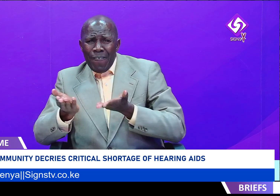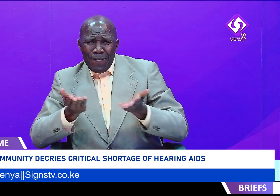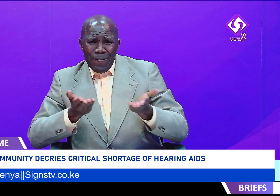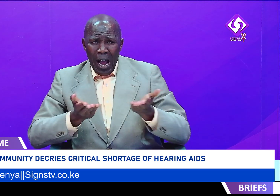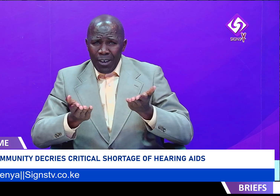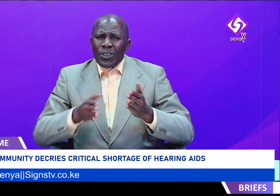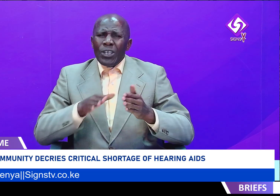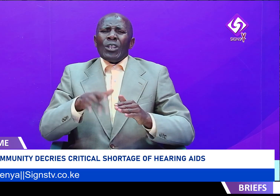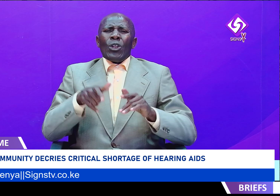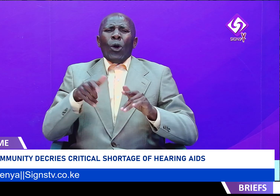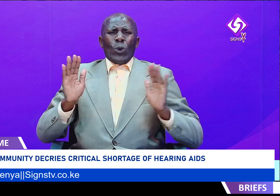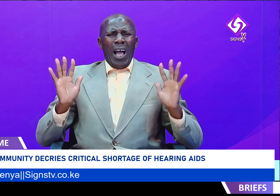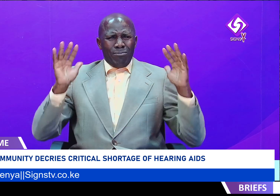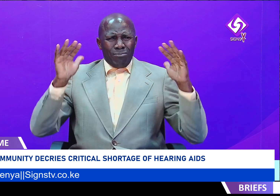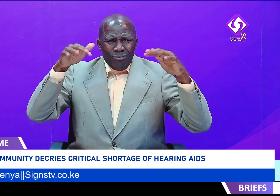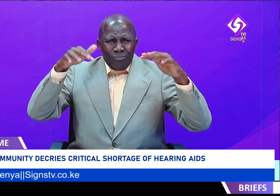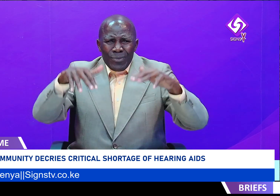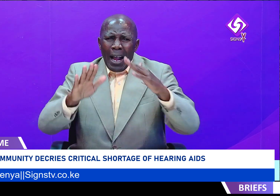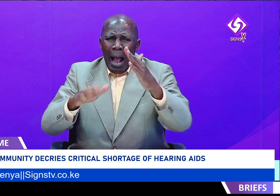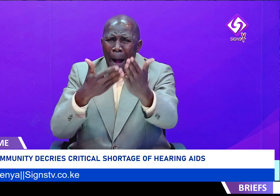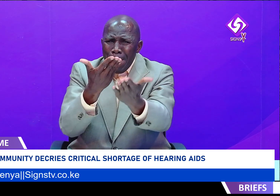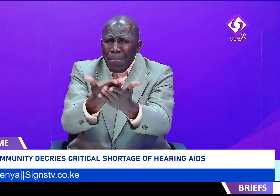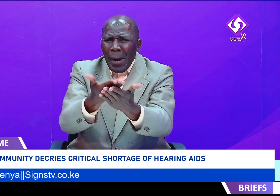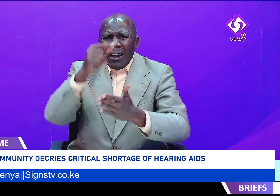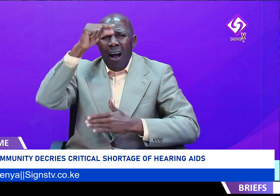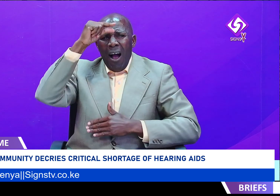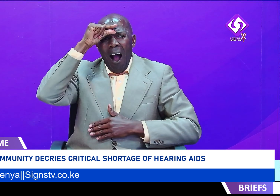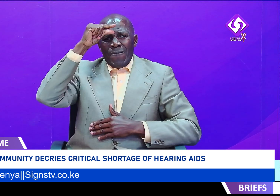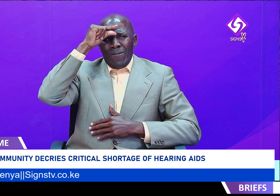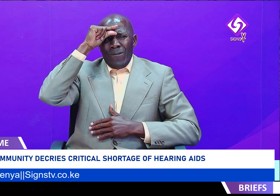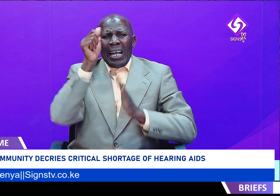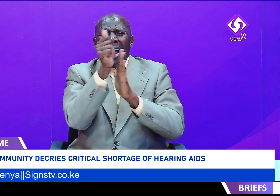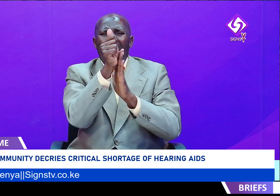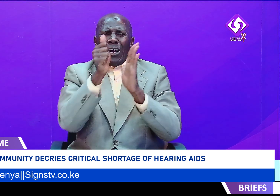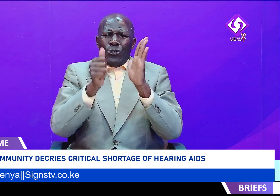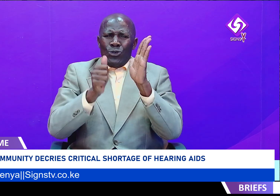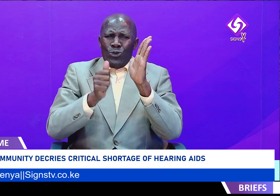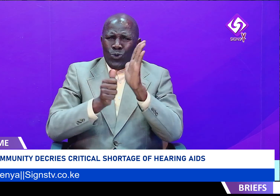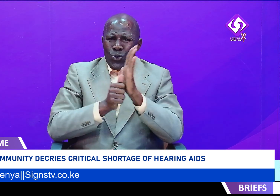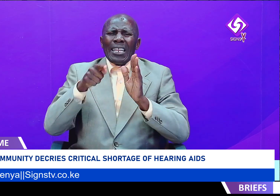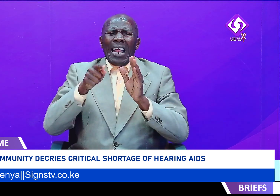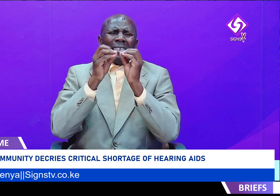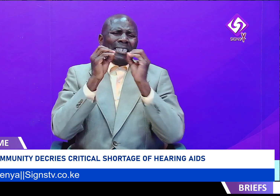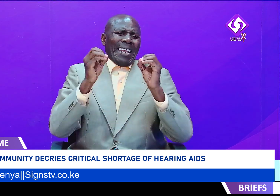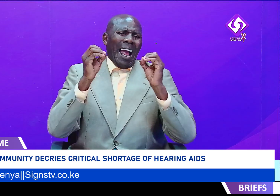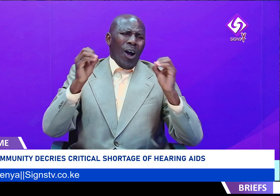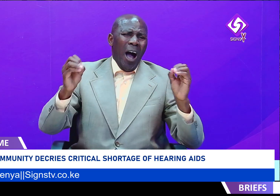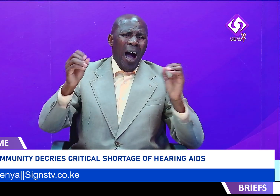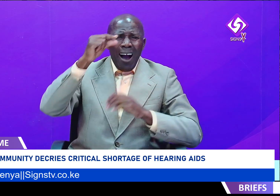train specialists on their maintenance and fitting.